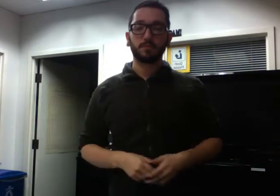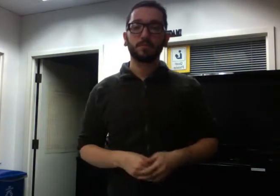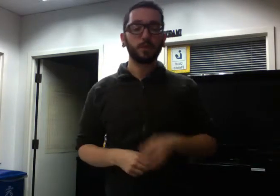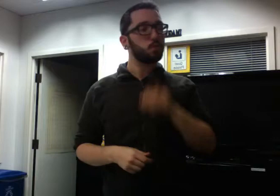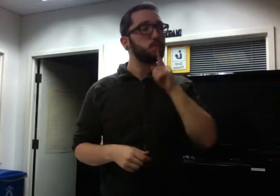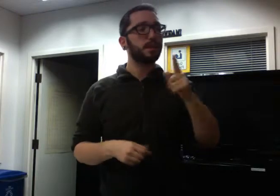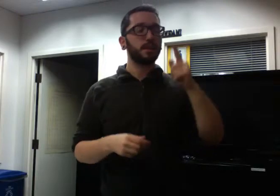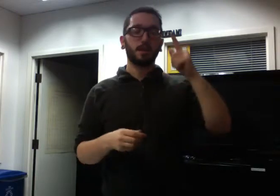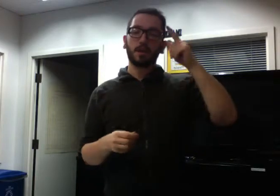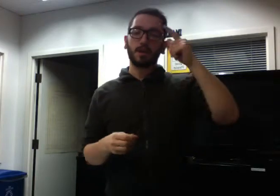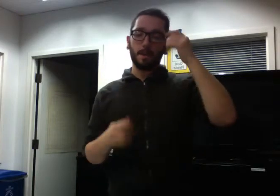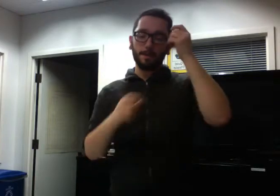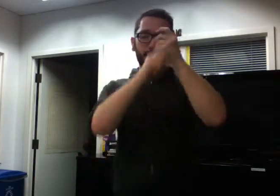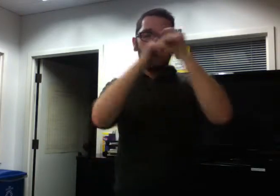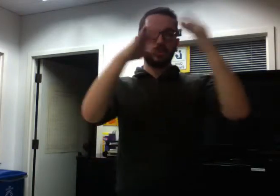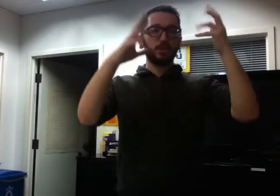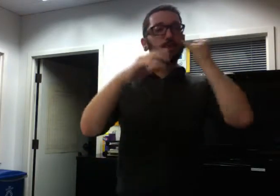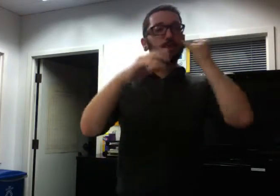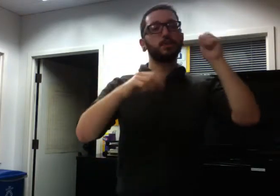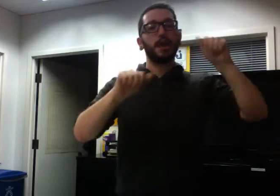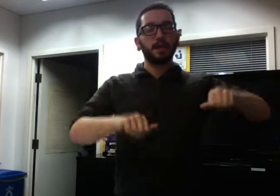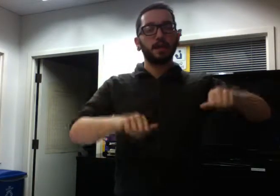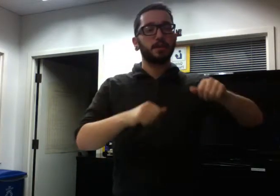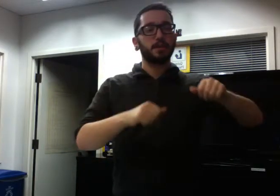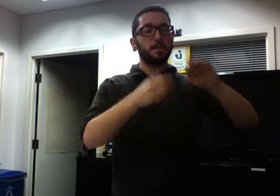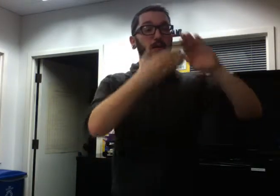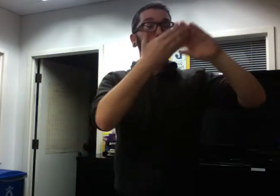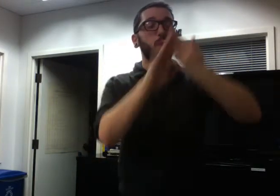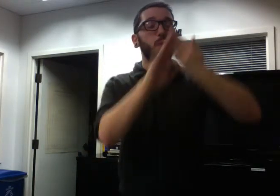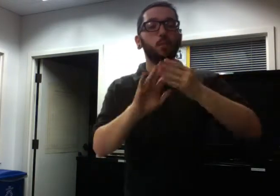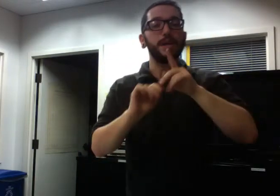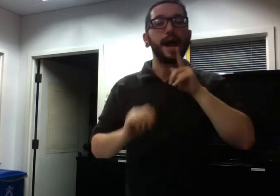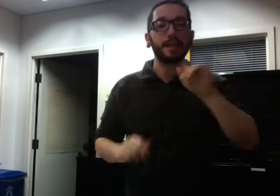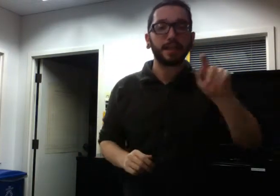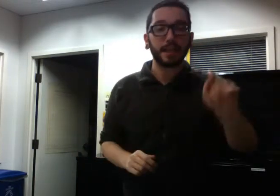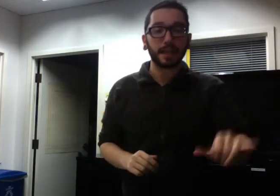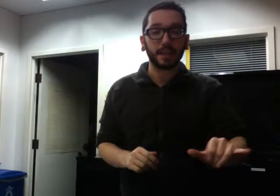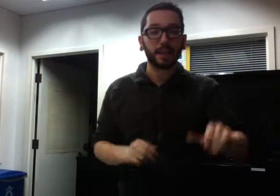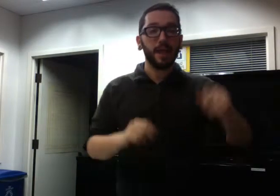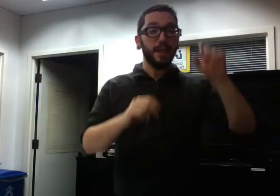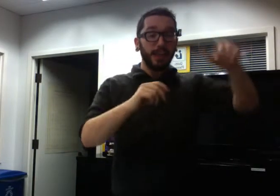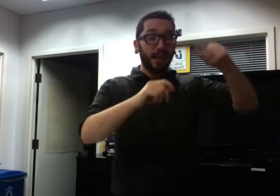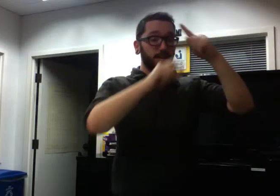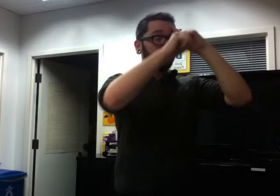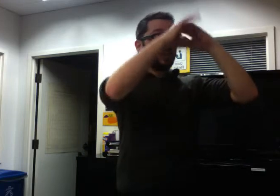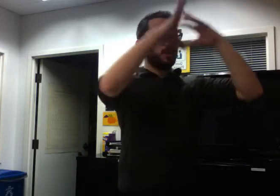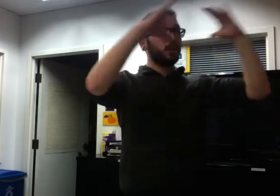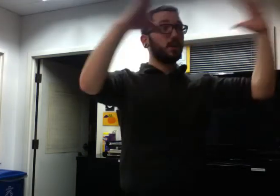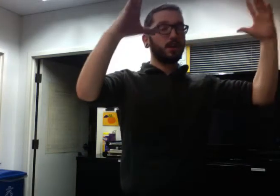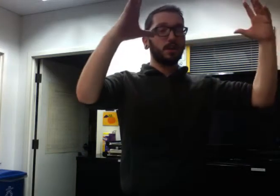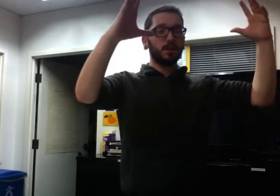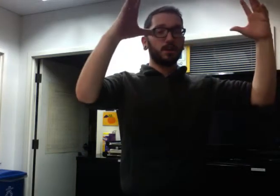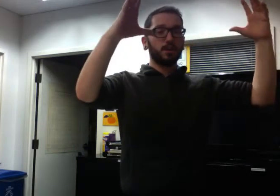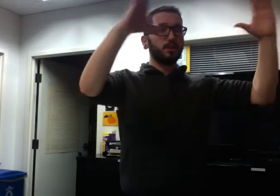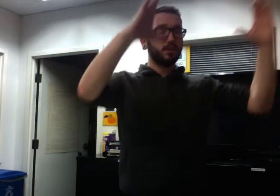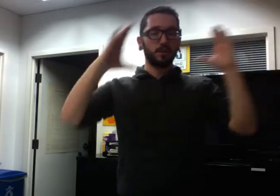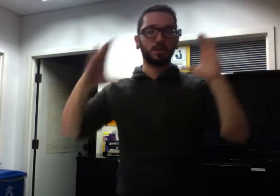Thoughts with feeling become reality. We must create what we do in this world twice. Once